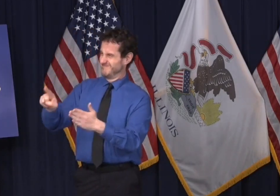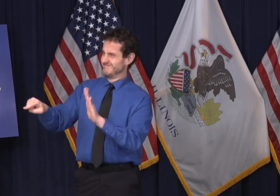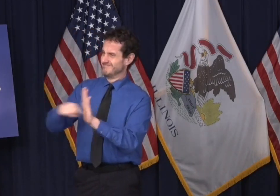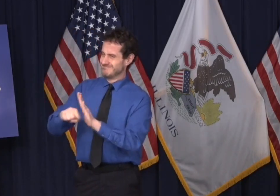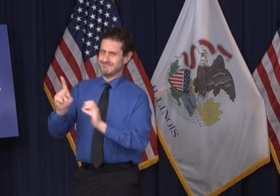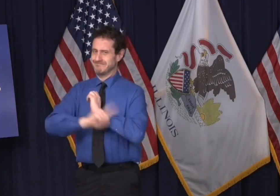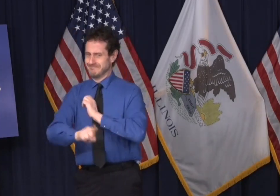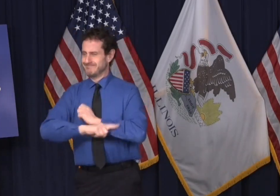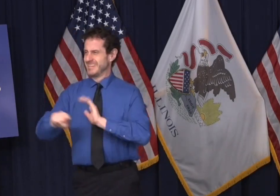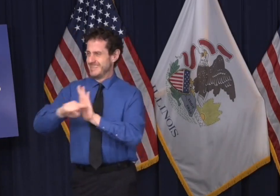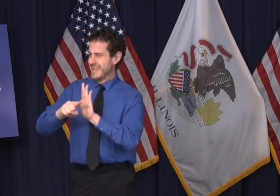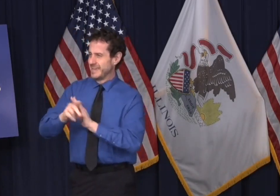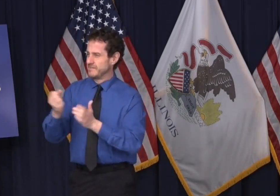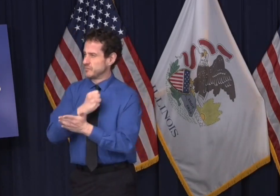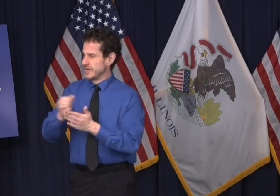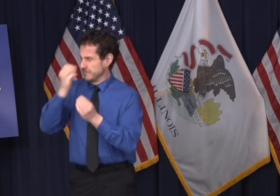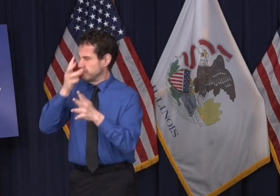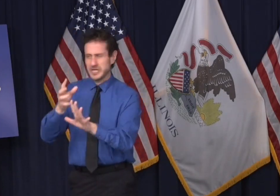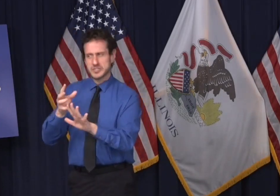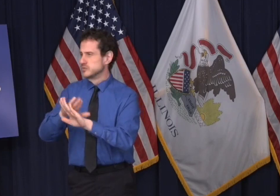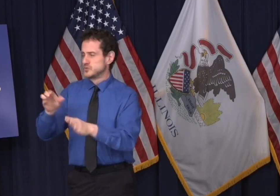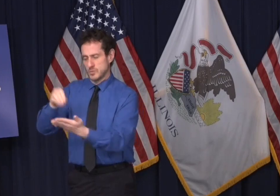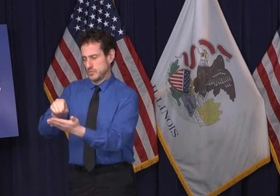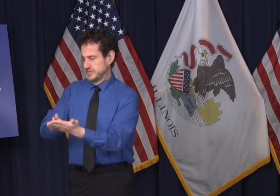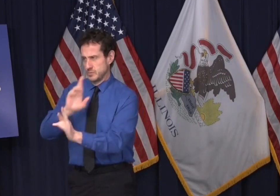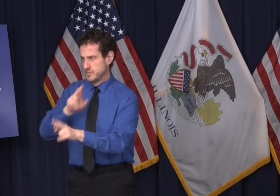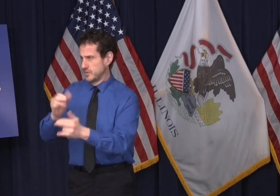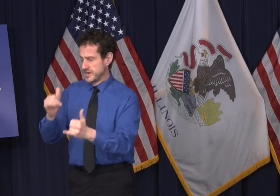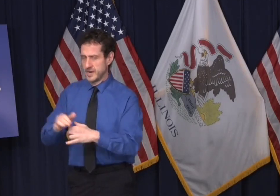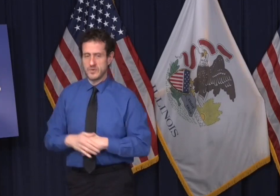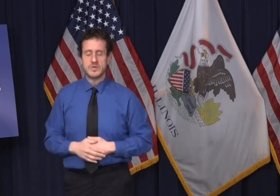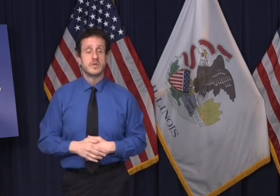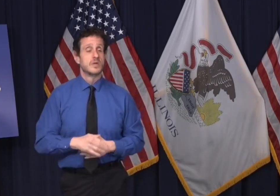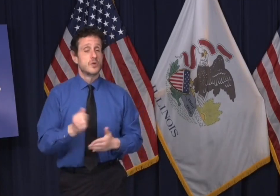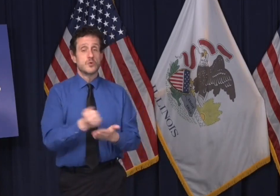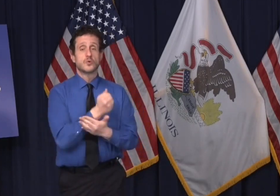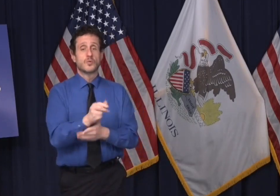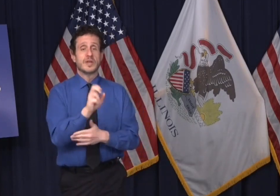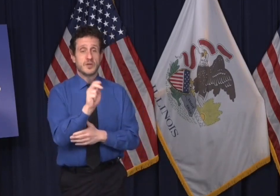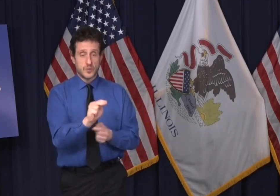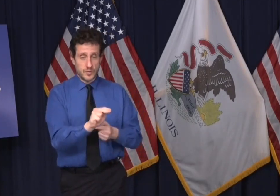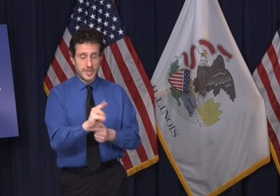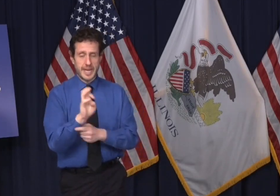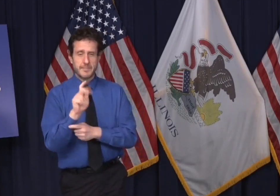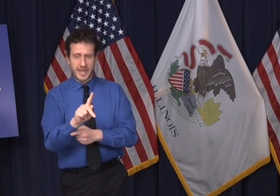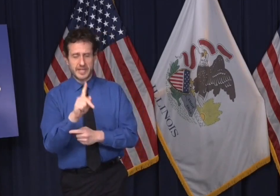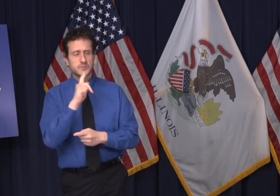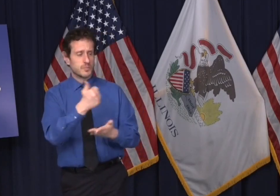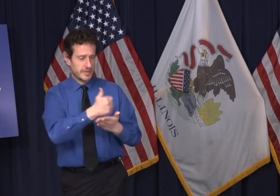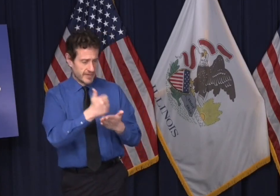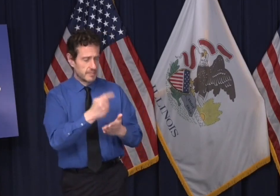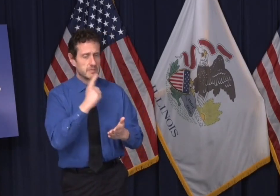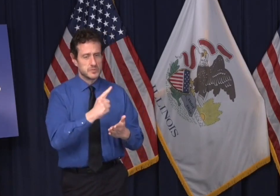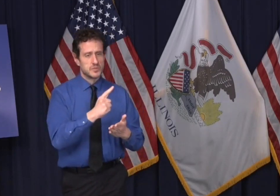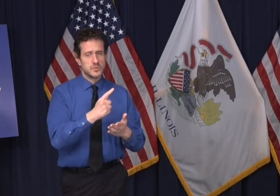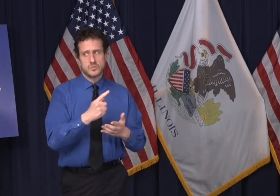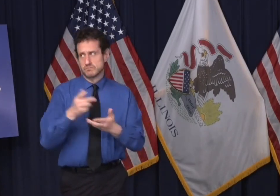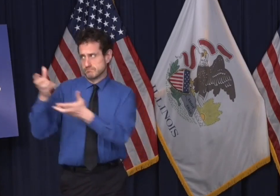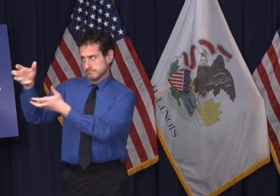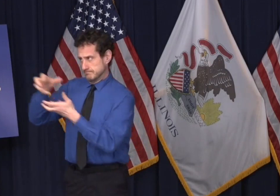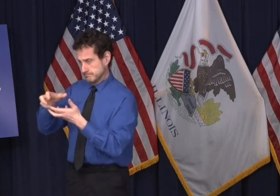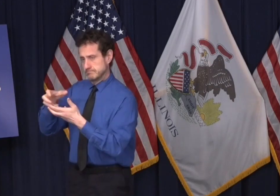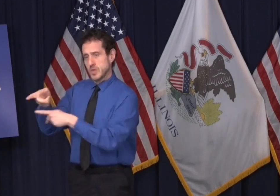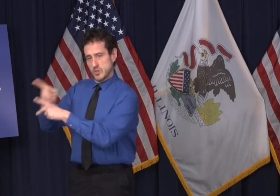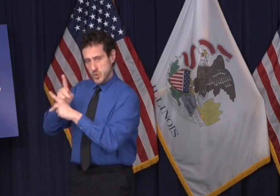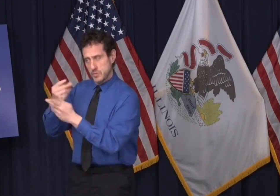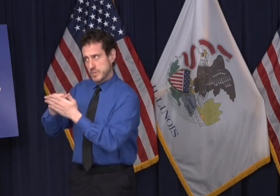We've assisted state credit unions and banks in navigating the distribution of U.S. Small Business Administration